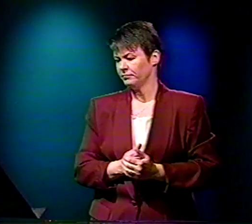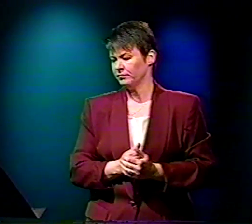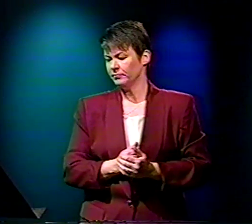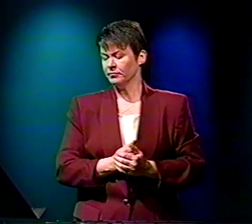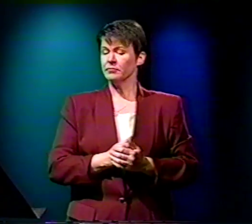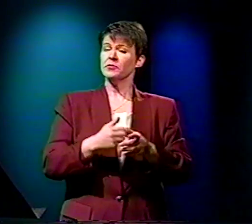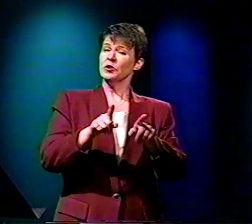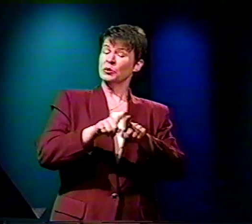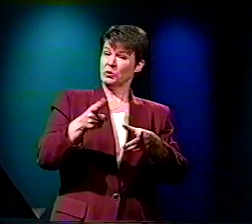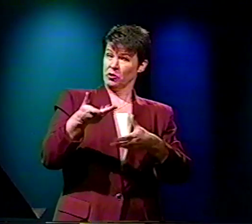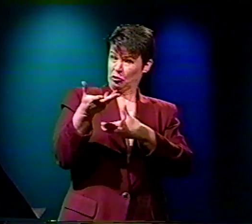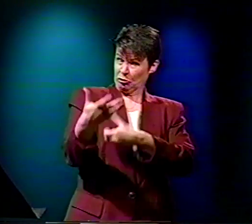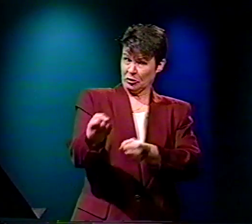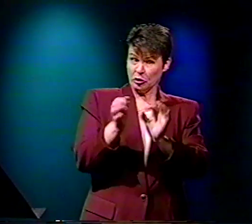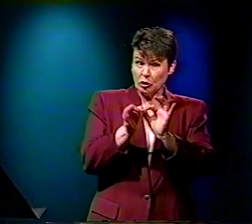they're interacting with.